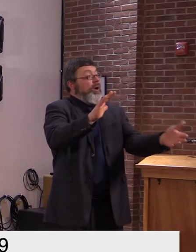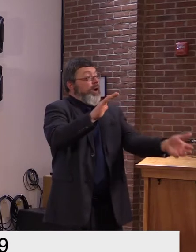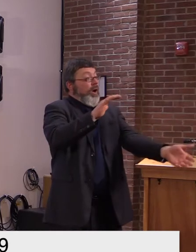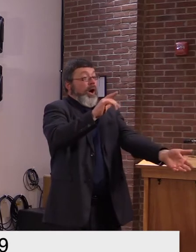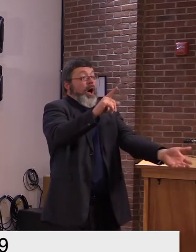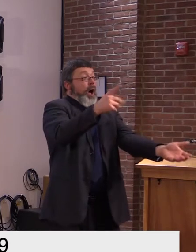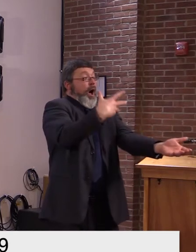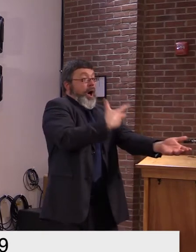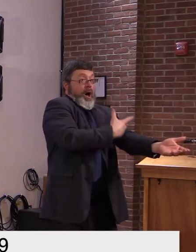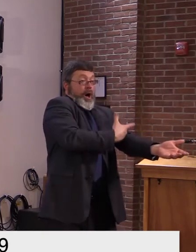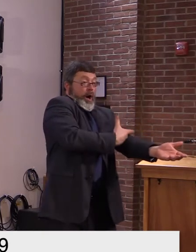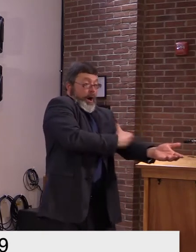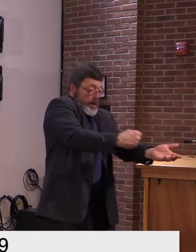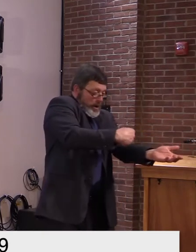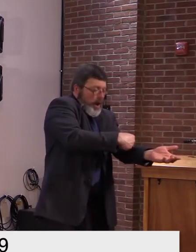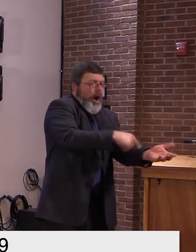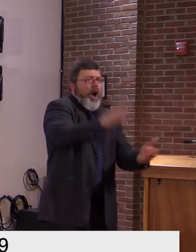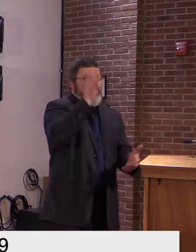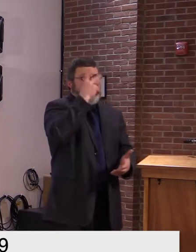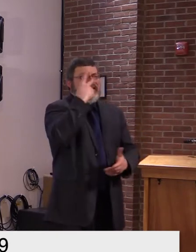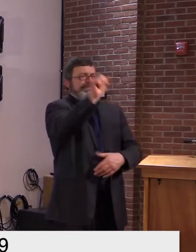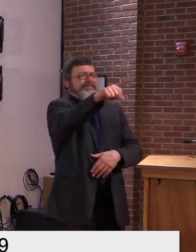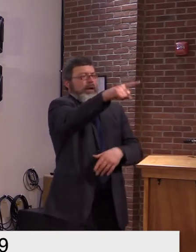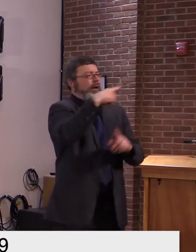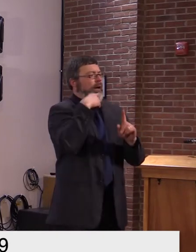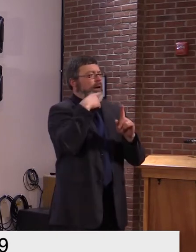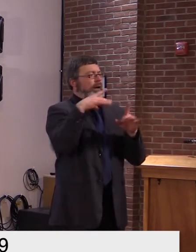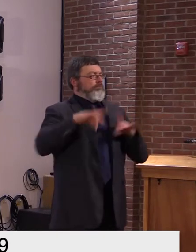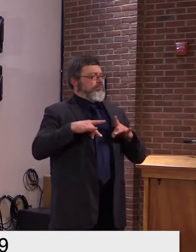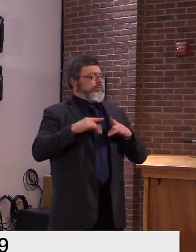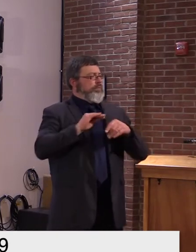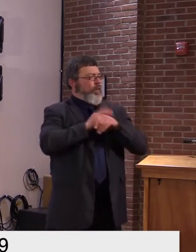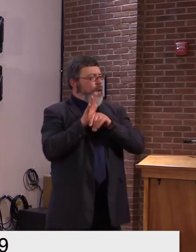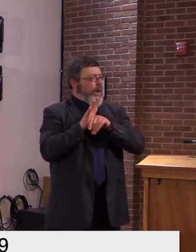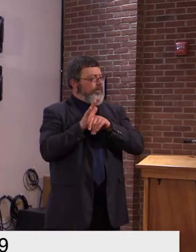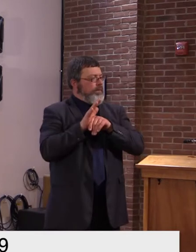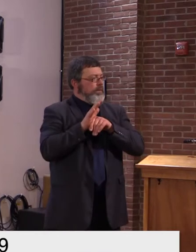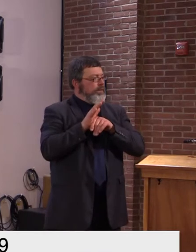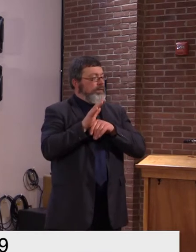kind of test we do for active disease from nasal swabs.